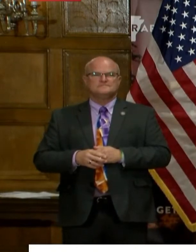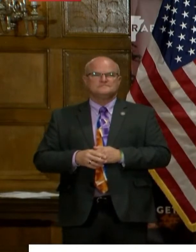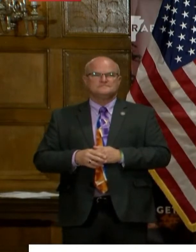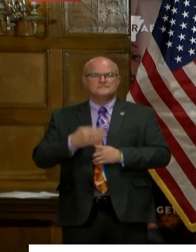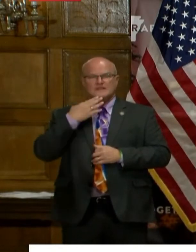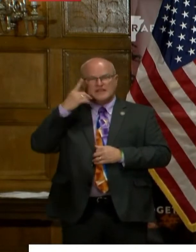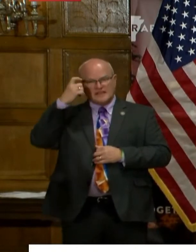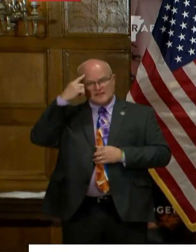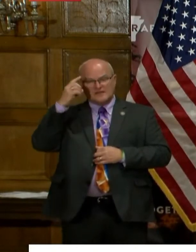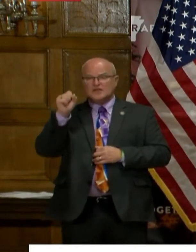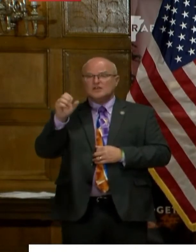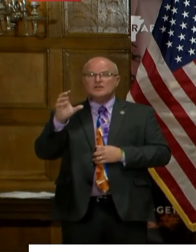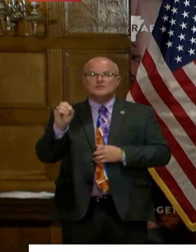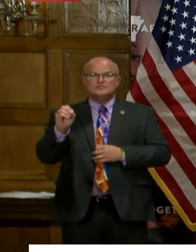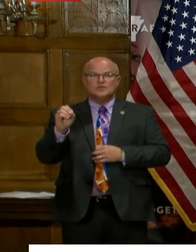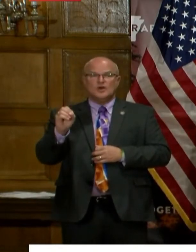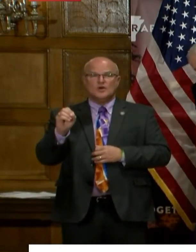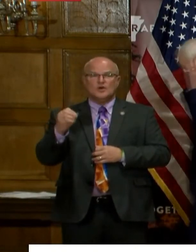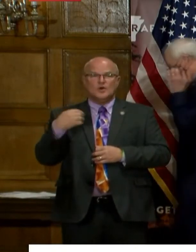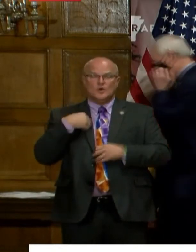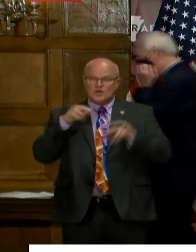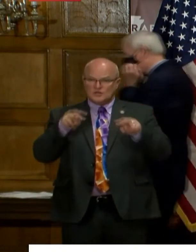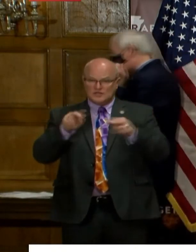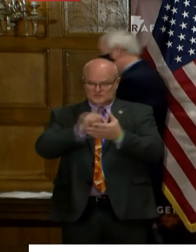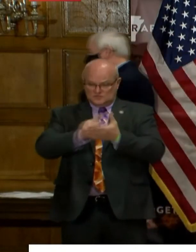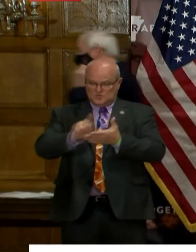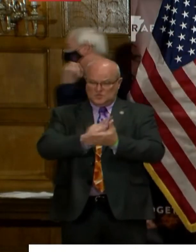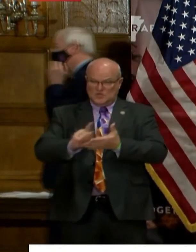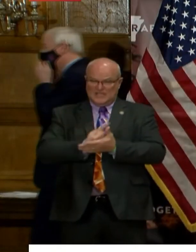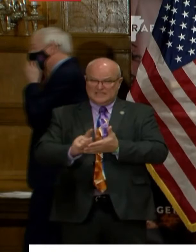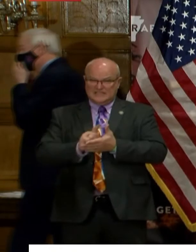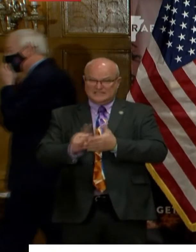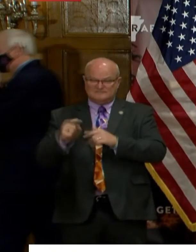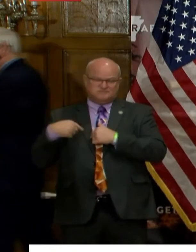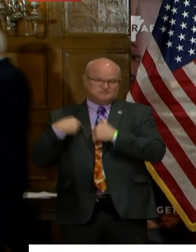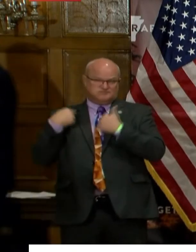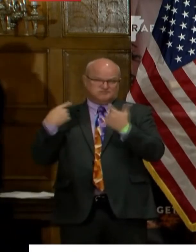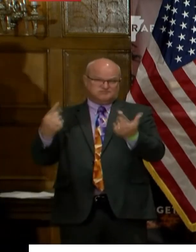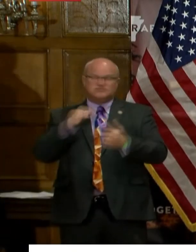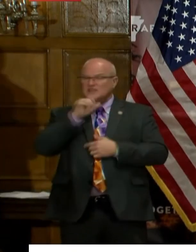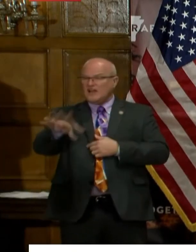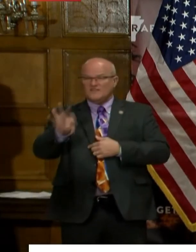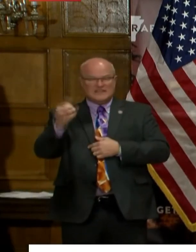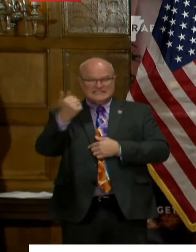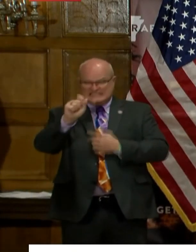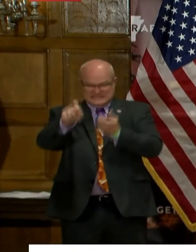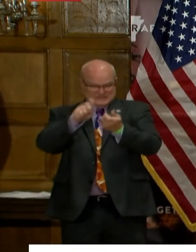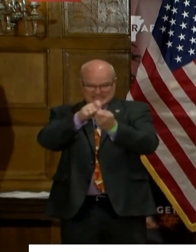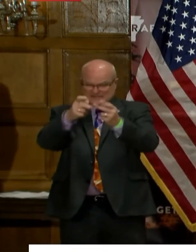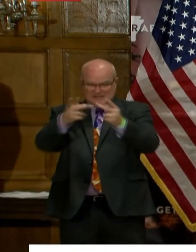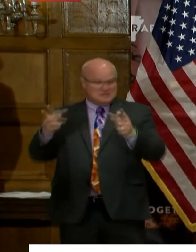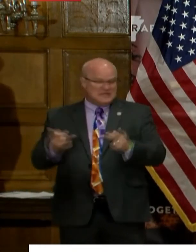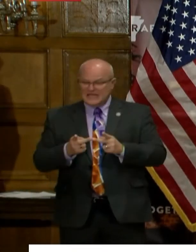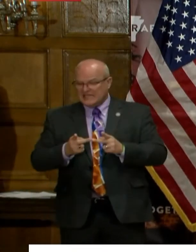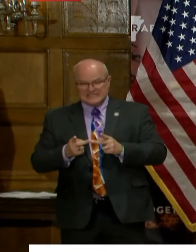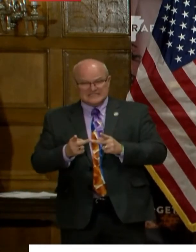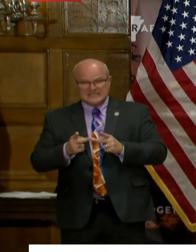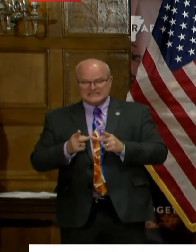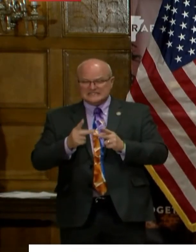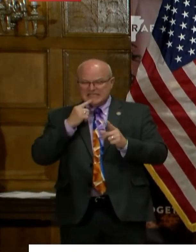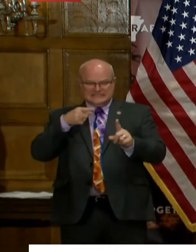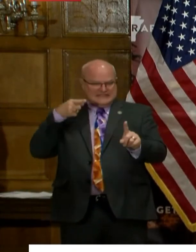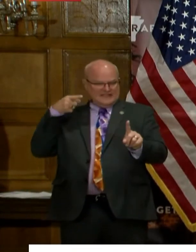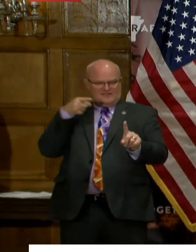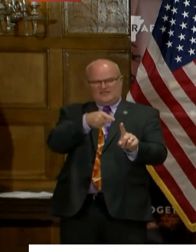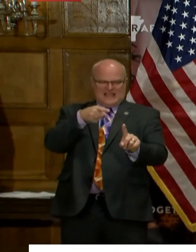Thank you. So we look at this weekly and we look at it over time. We've not found any specific place where we can put a finger on